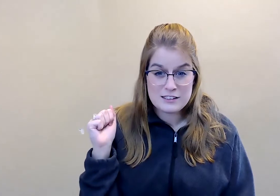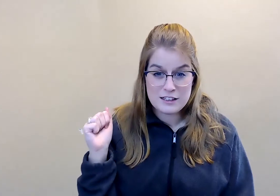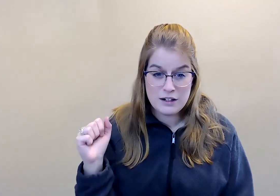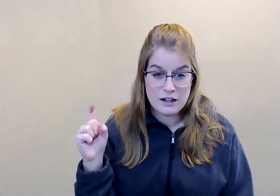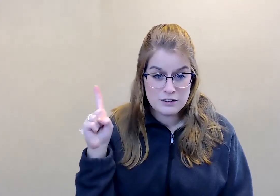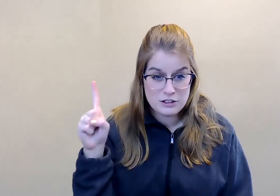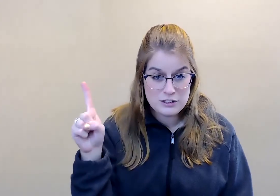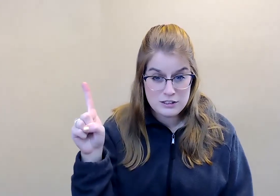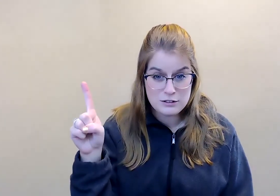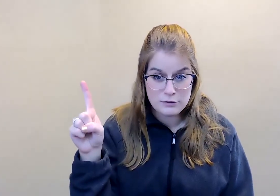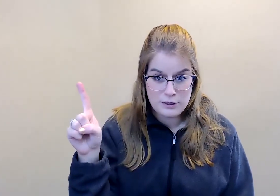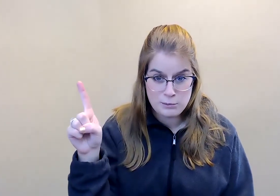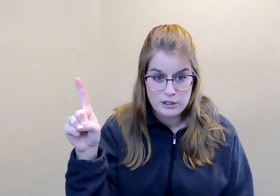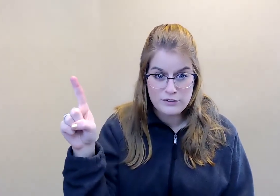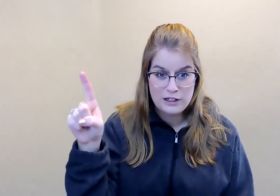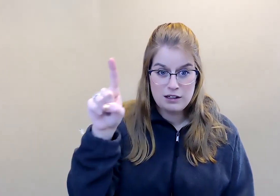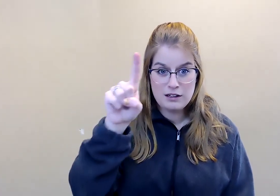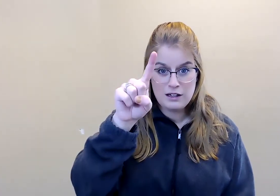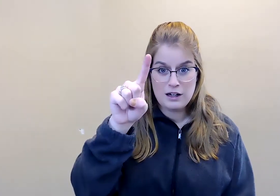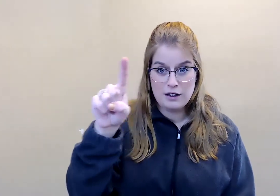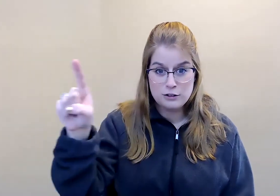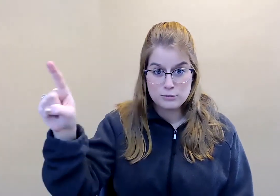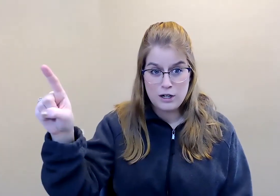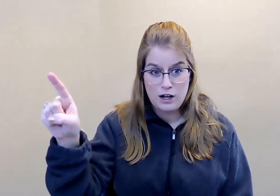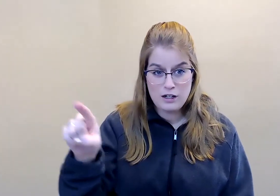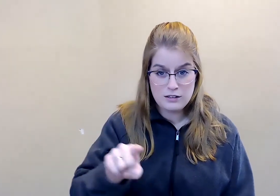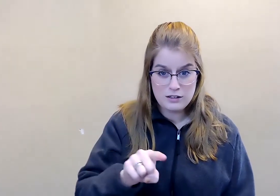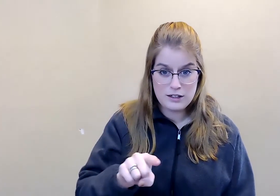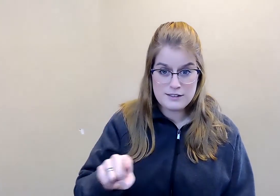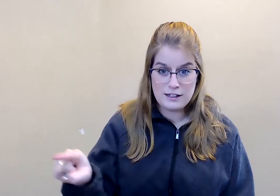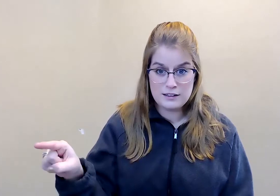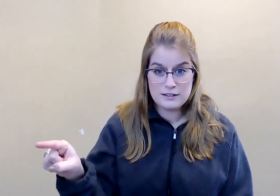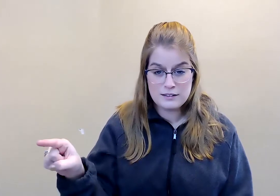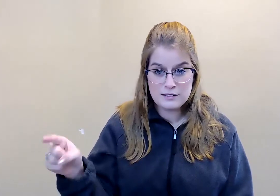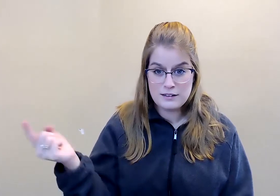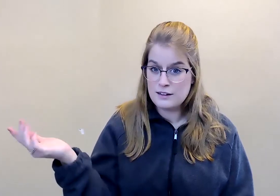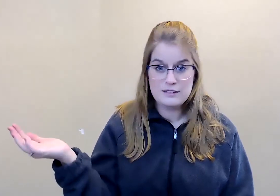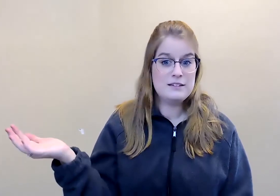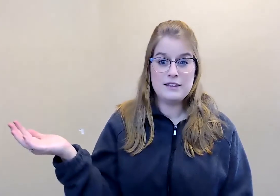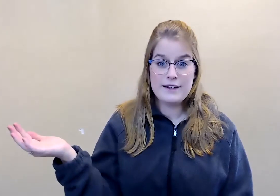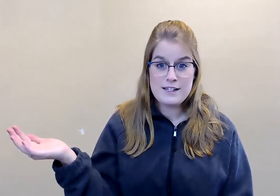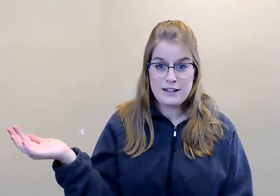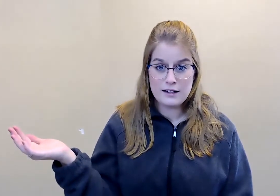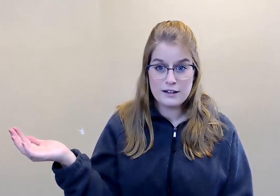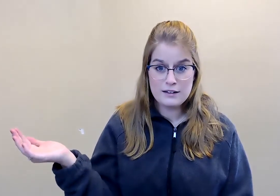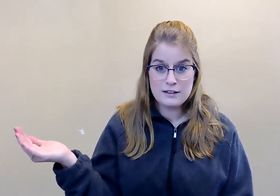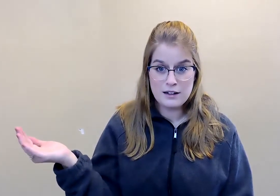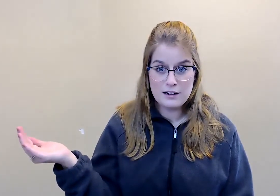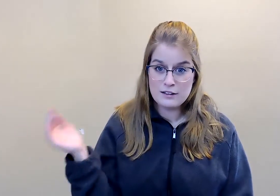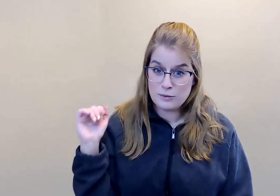of all. You just need to use your pointer finger and draw a Z. And that's it. I'm going to